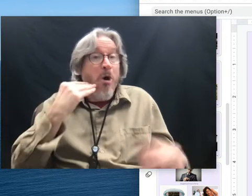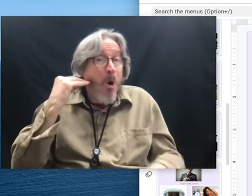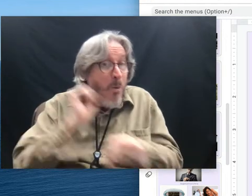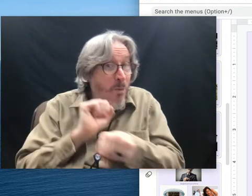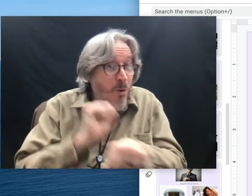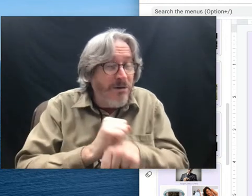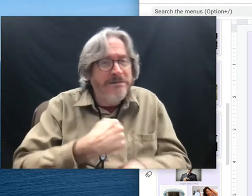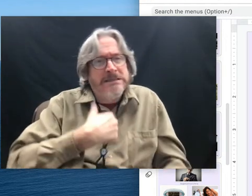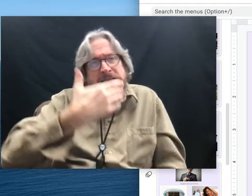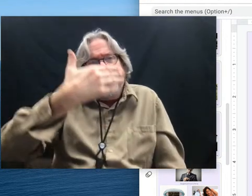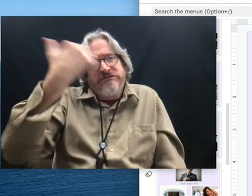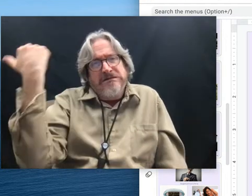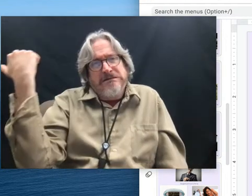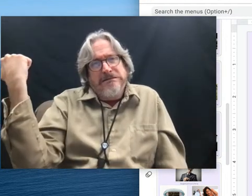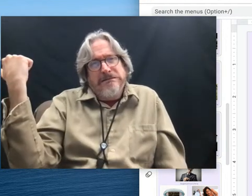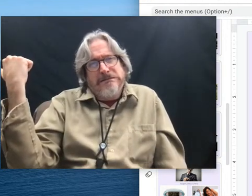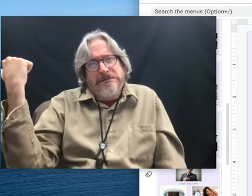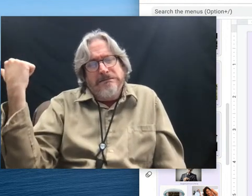Or